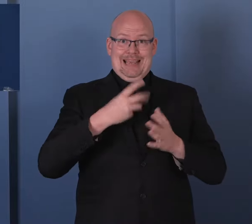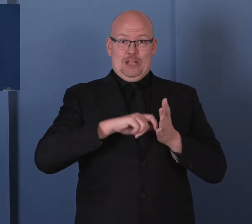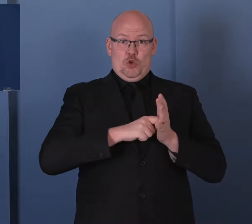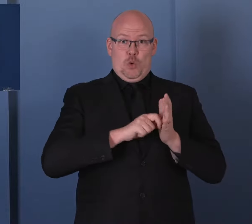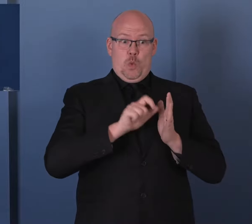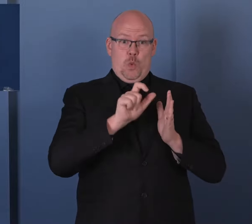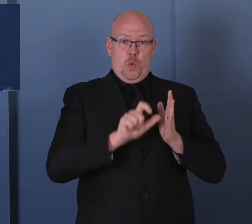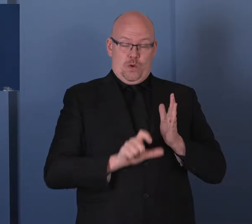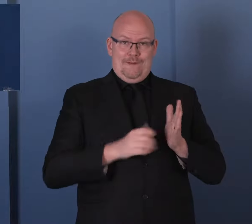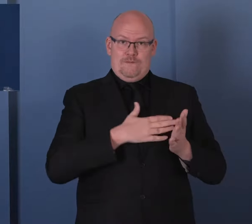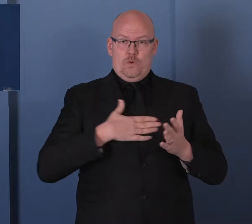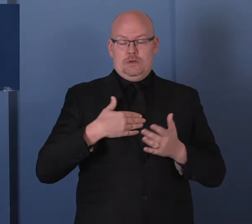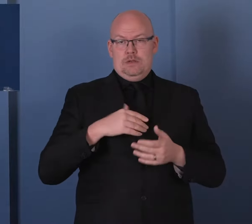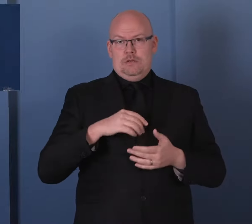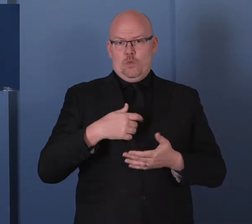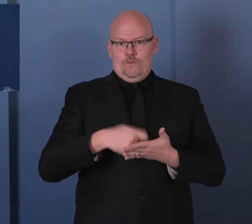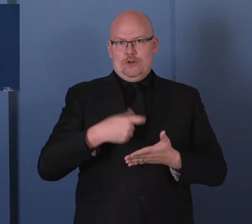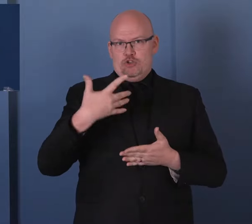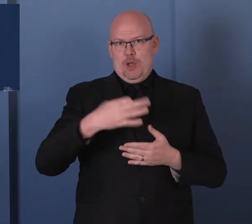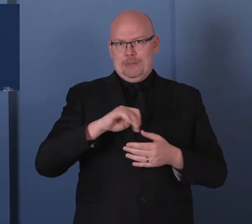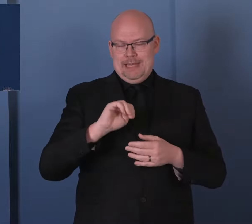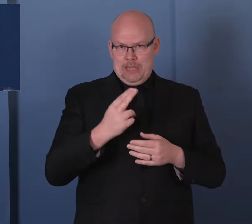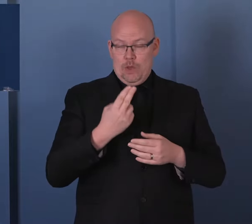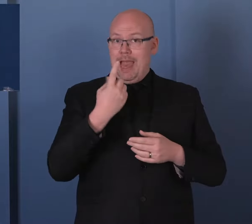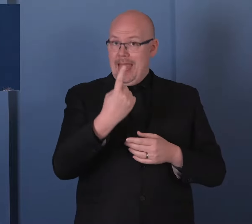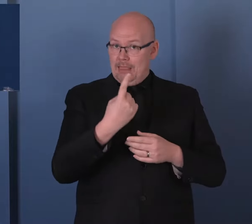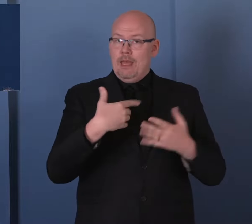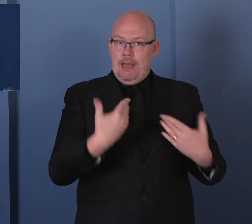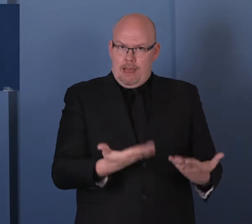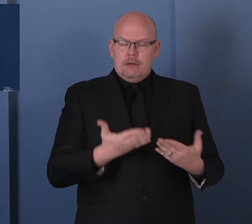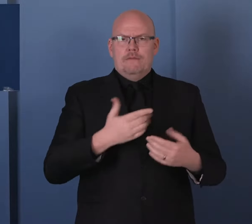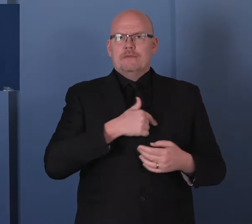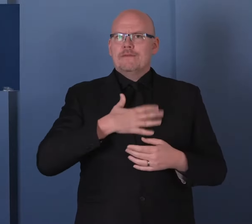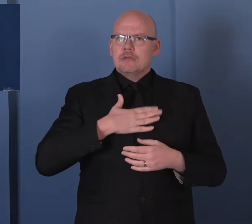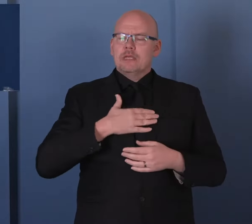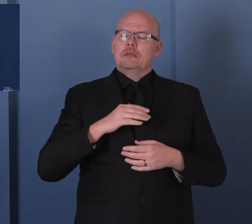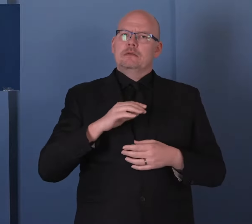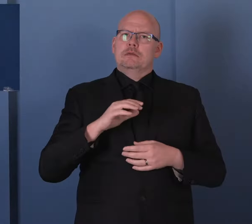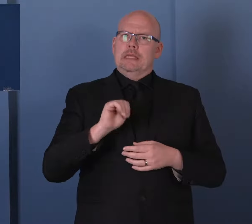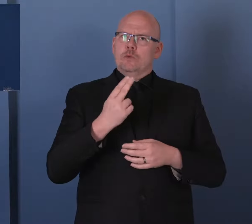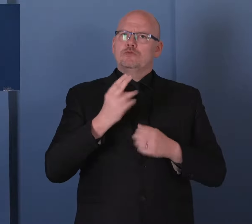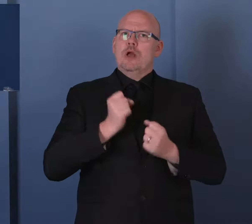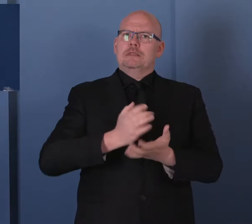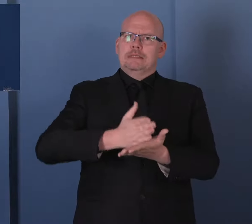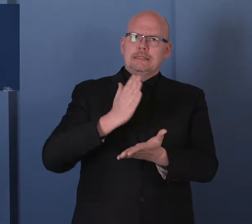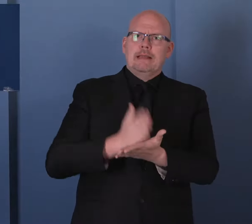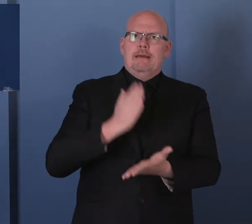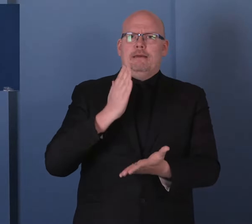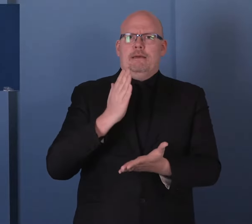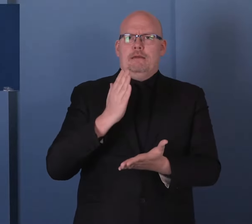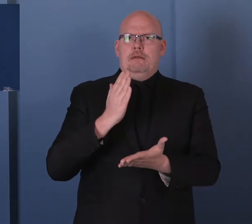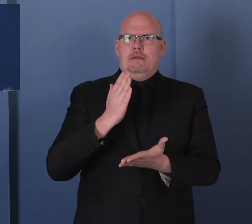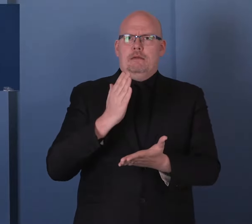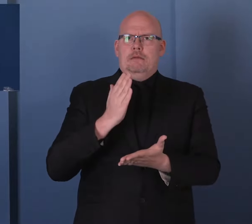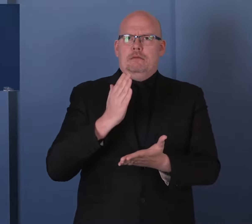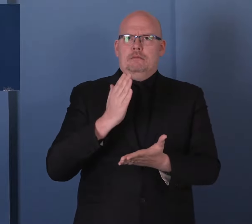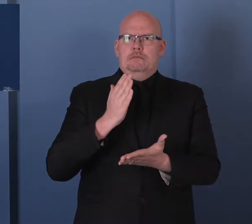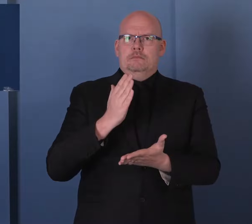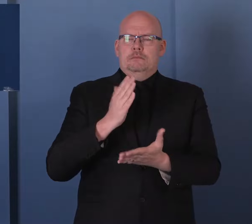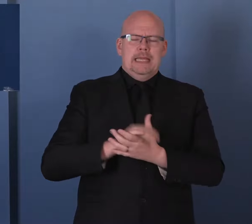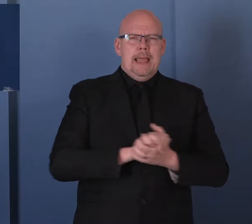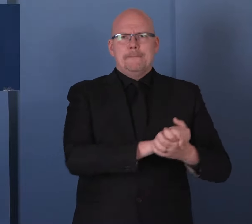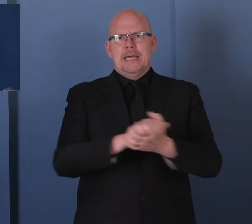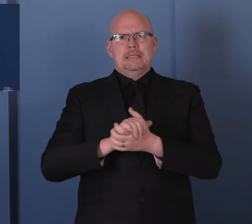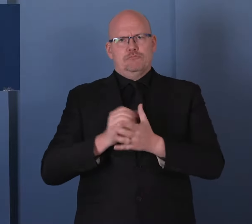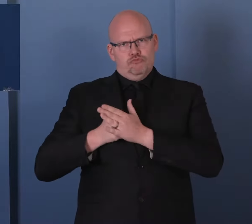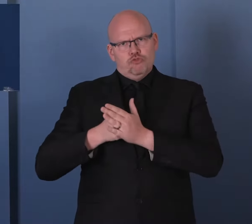Swedish EU presidency is to help make Europe safer. First of all, to maintain the united support for